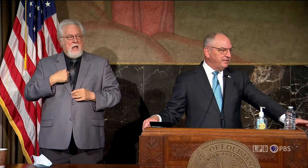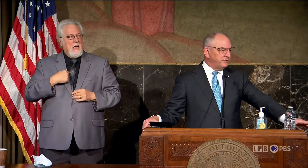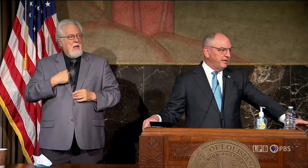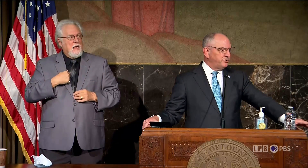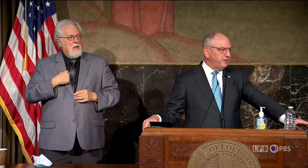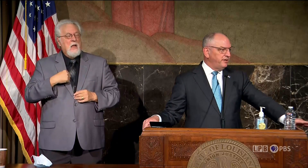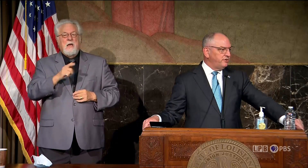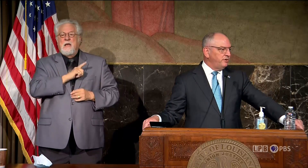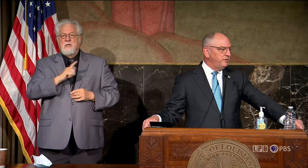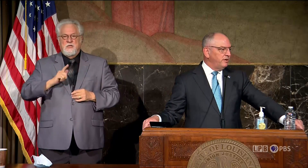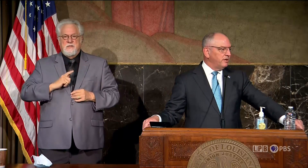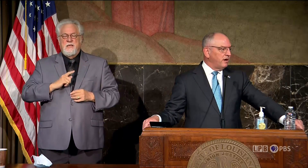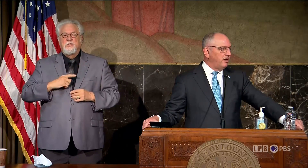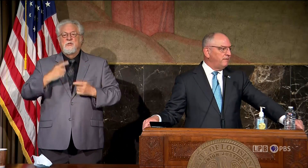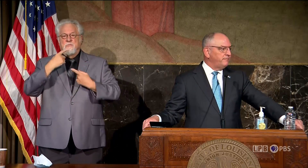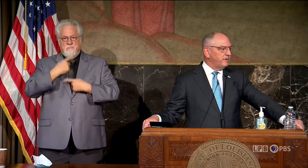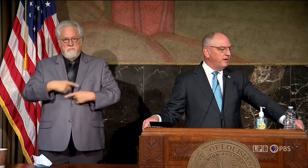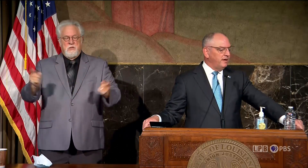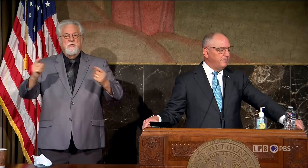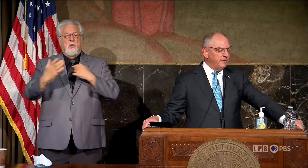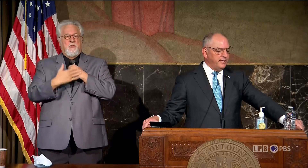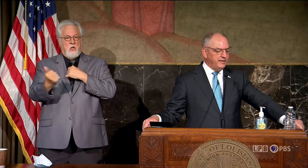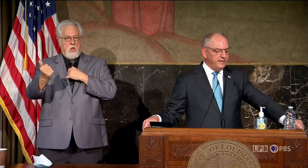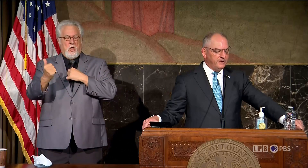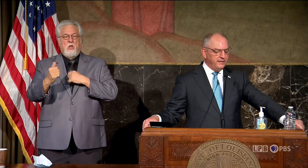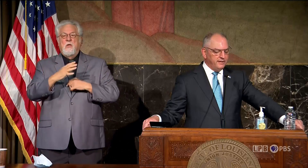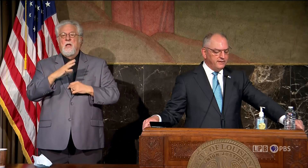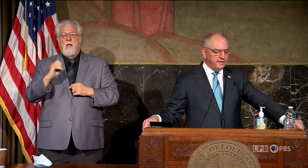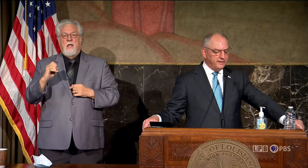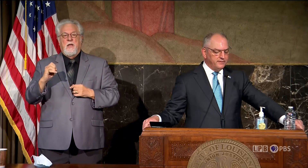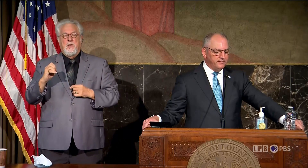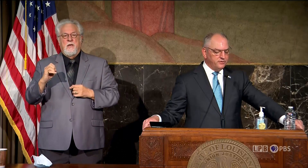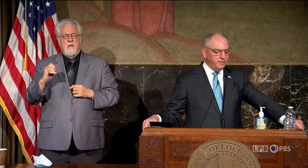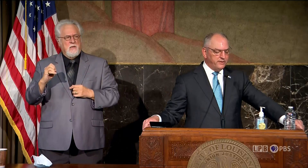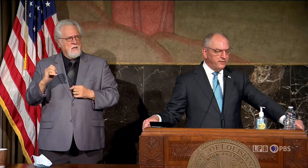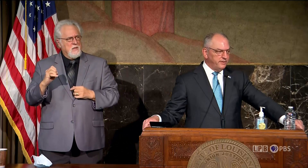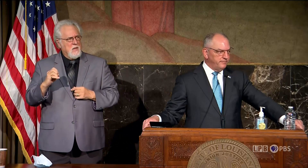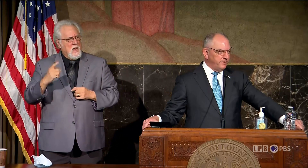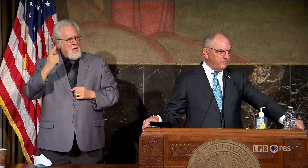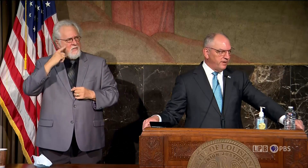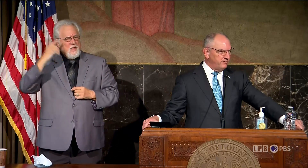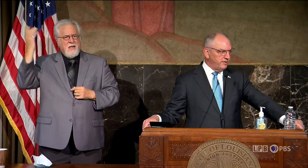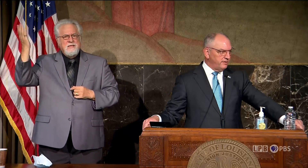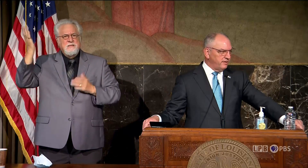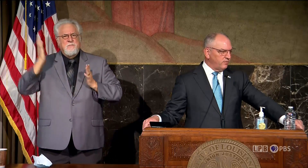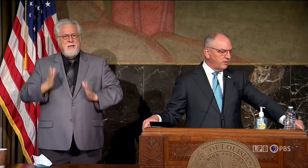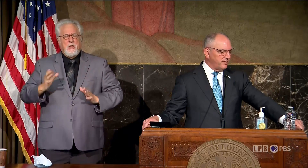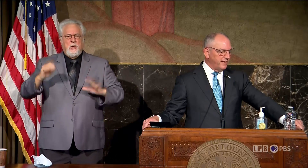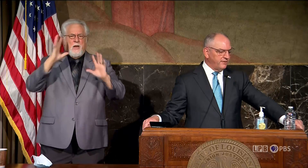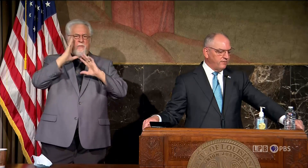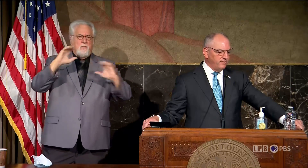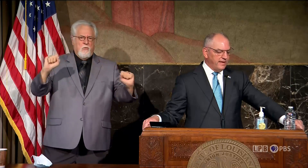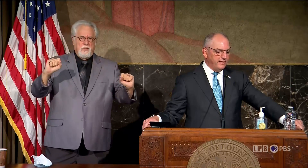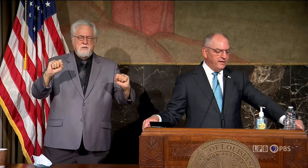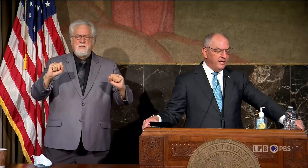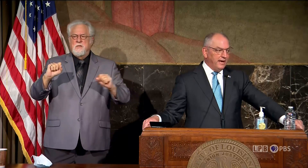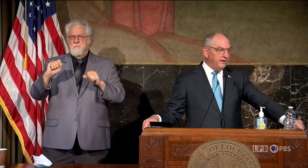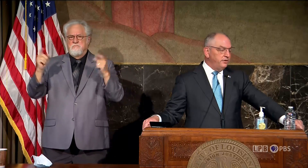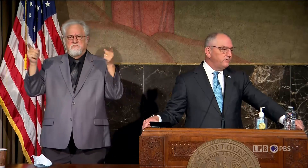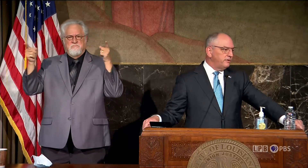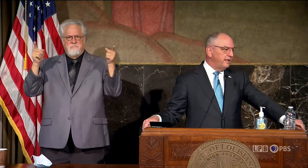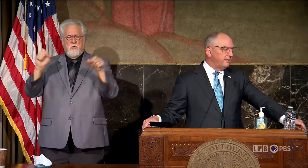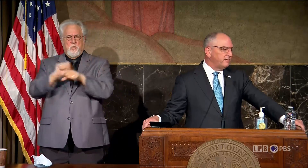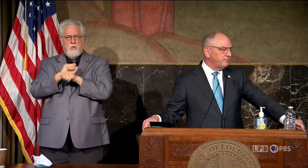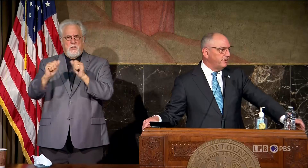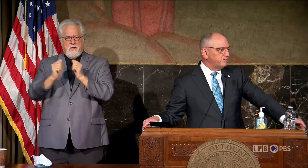the legislature issued the call, and I think the speaker and the president worked together on that. I